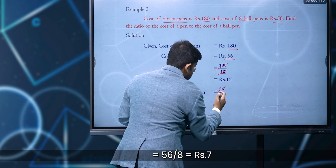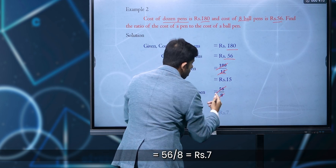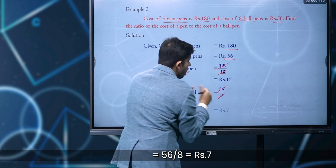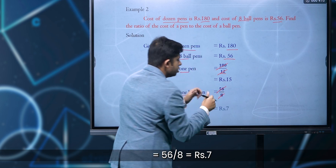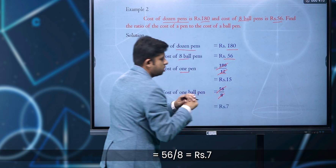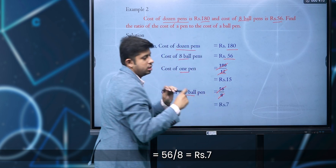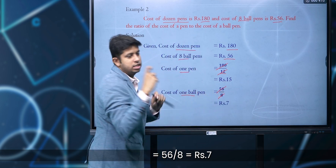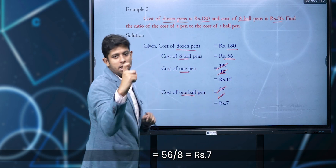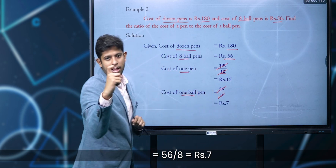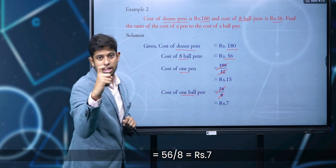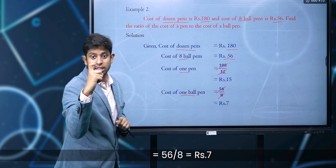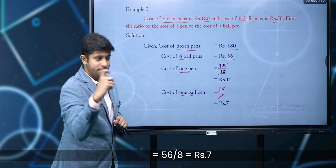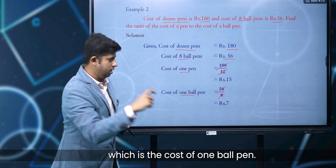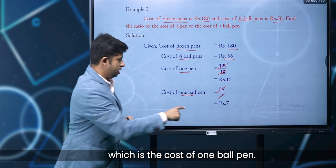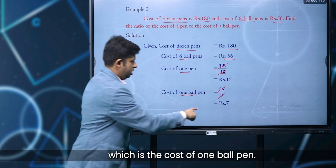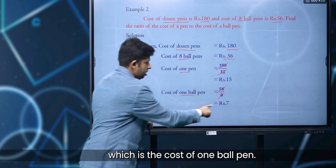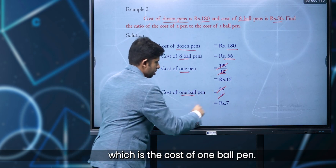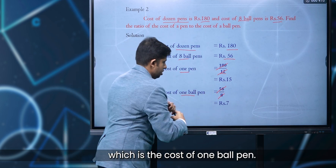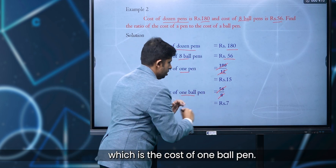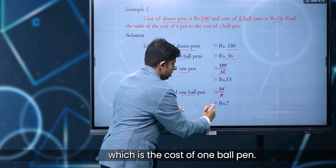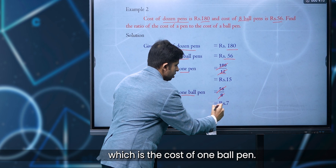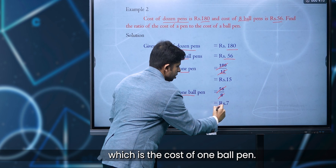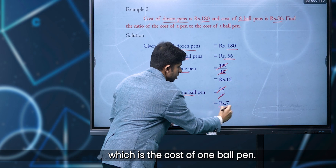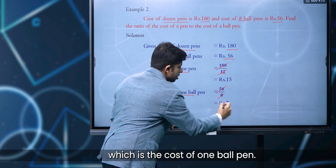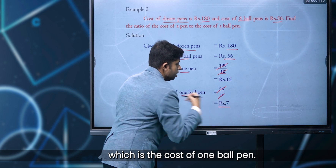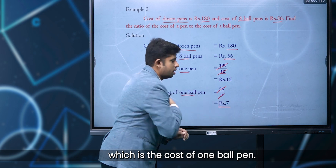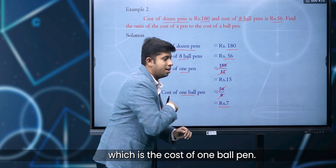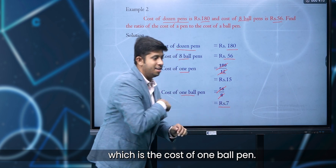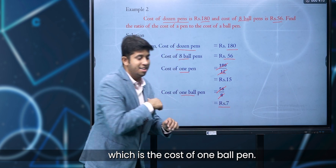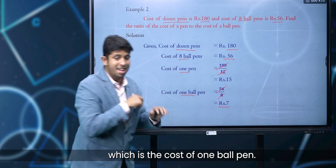equals to rupees 7, which is the cost of 1 ball pen.